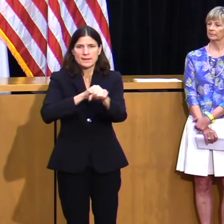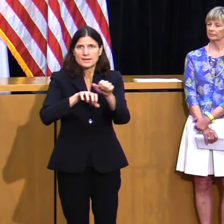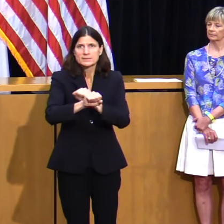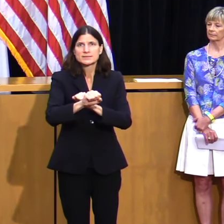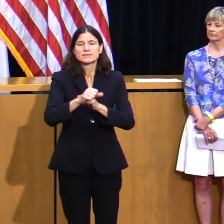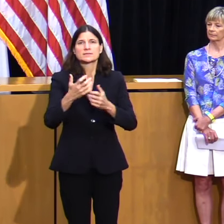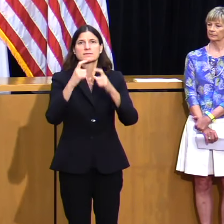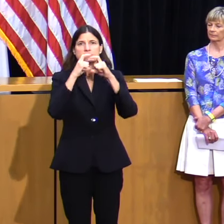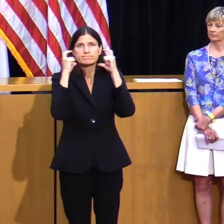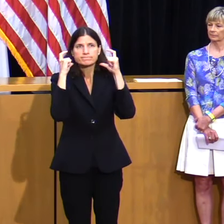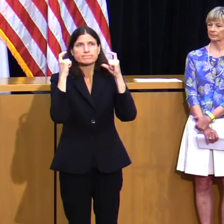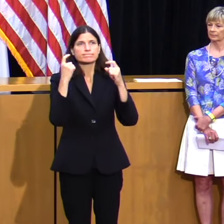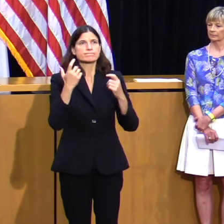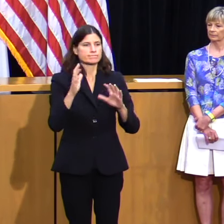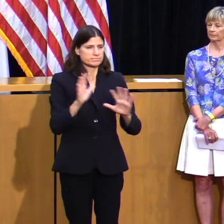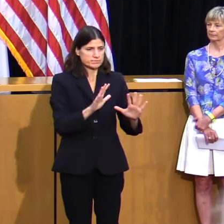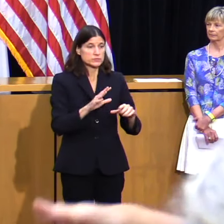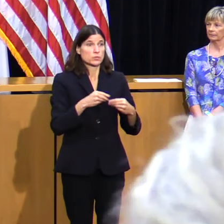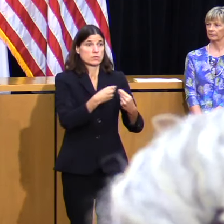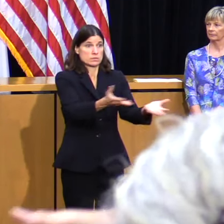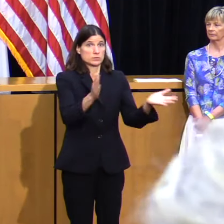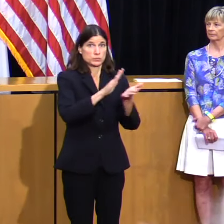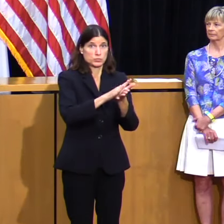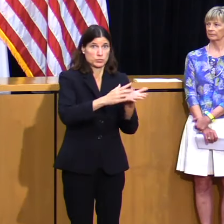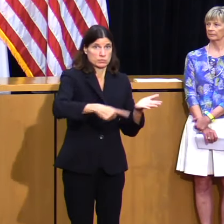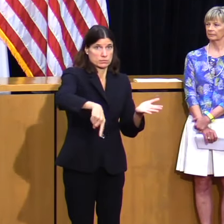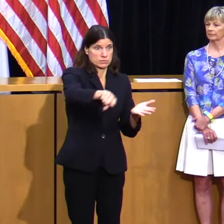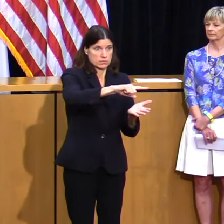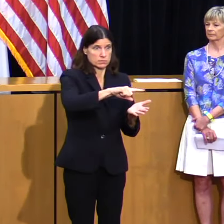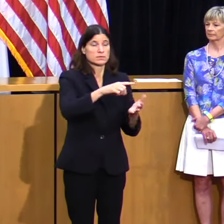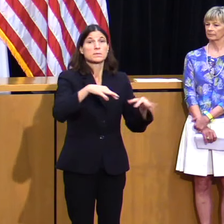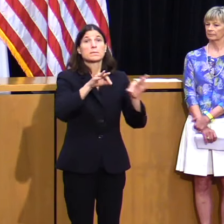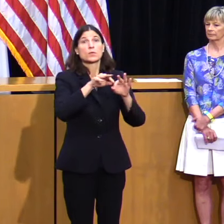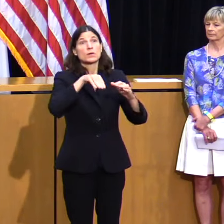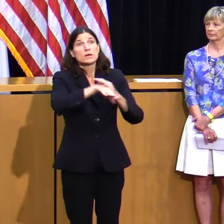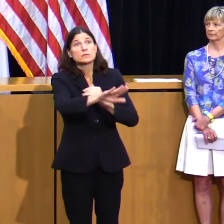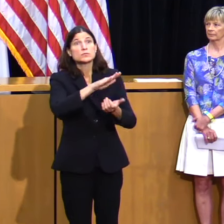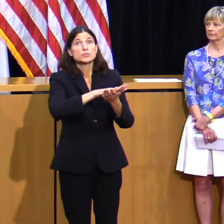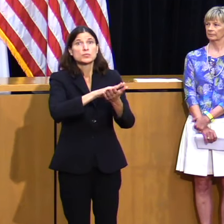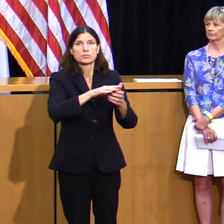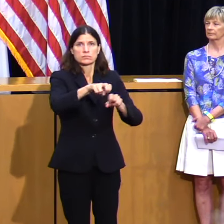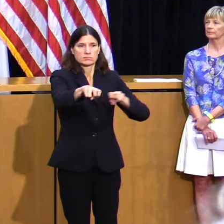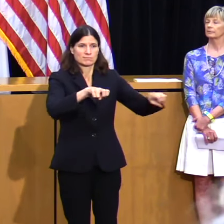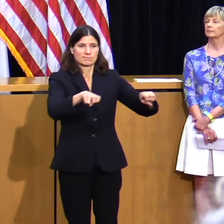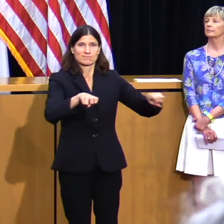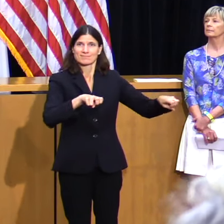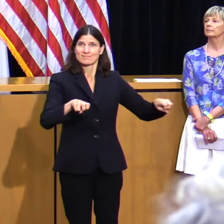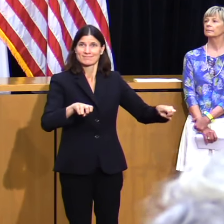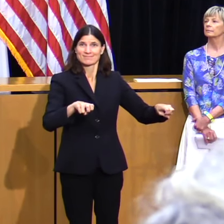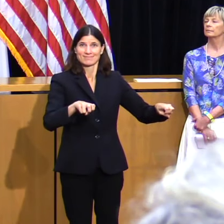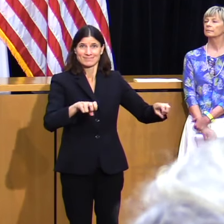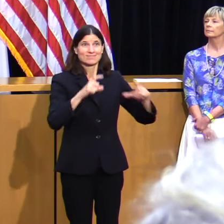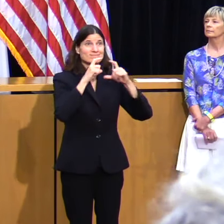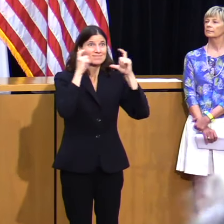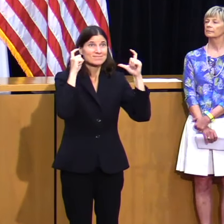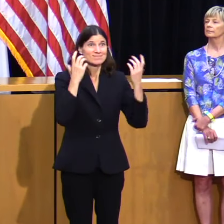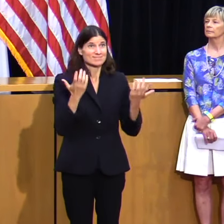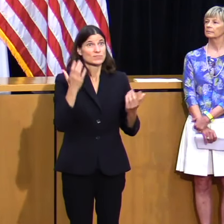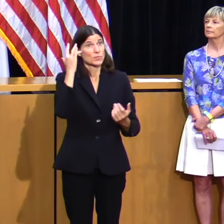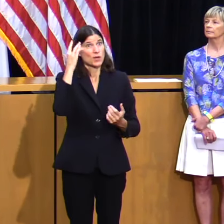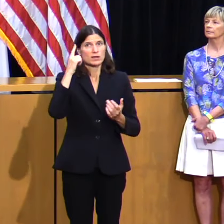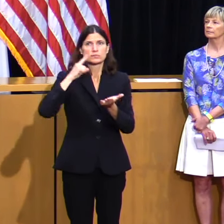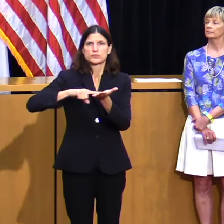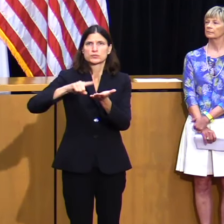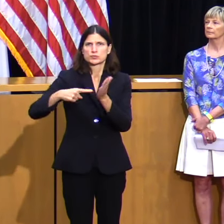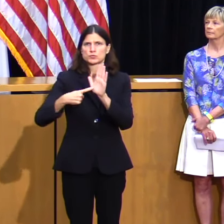testing and tracing. Taken together, the science makes clear that this is how you fight the battle against COVID.